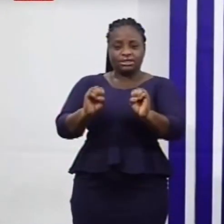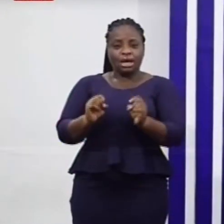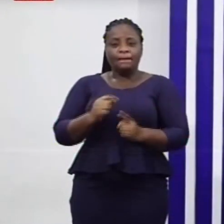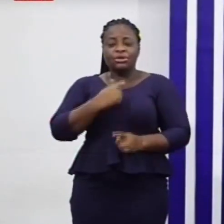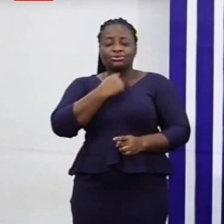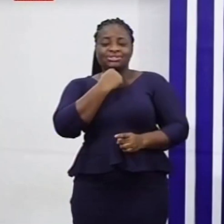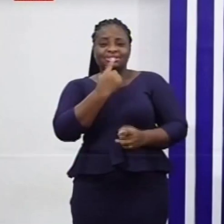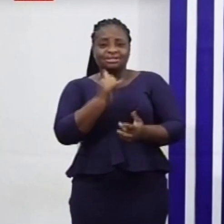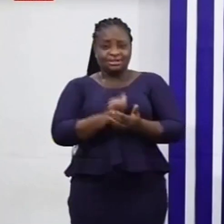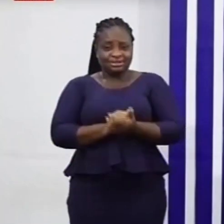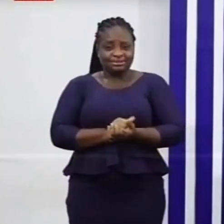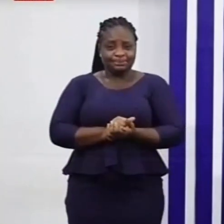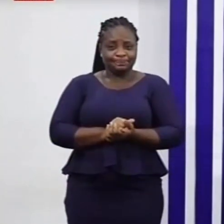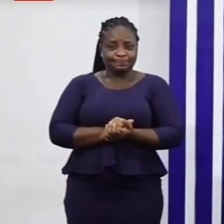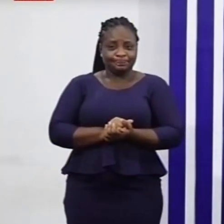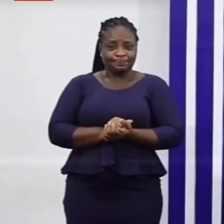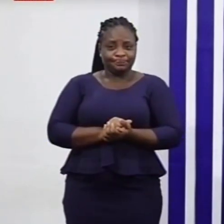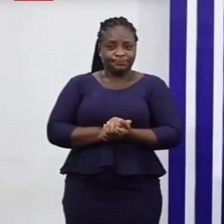emphasize that